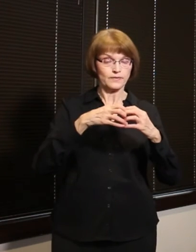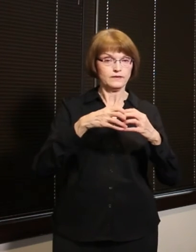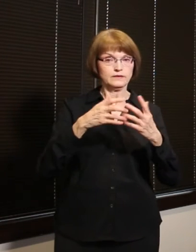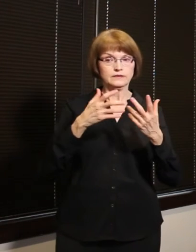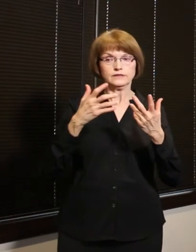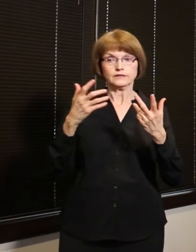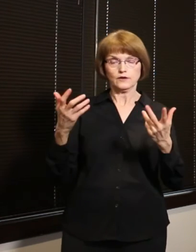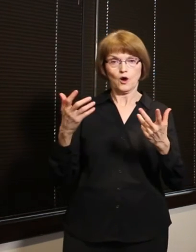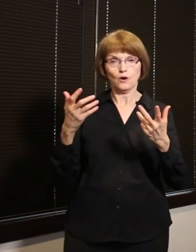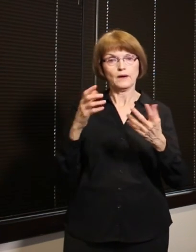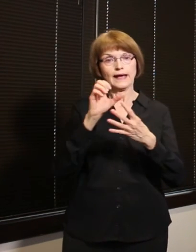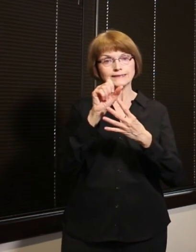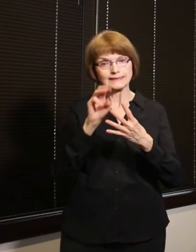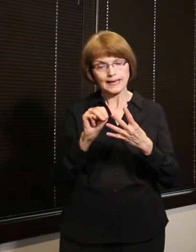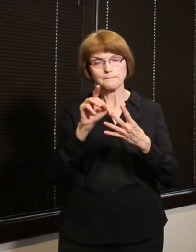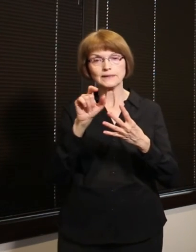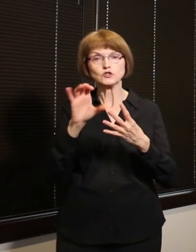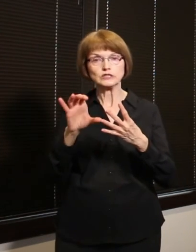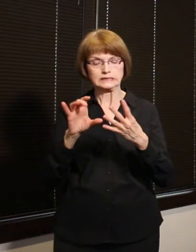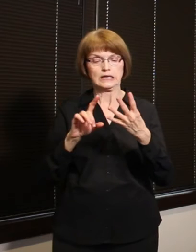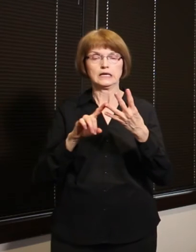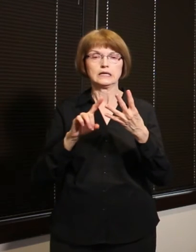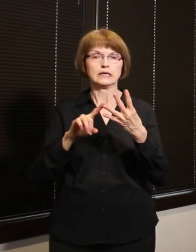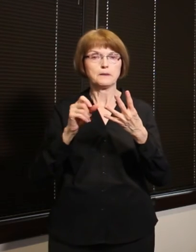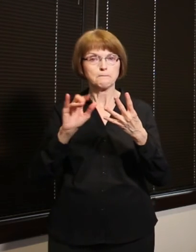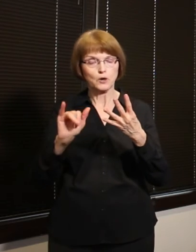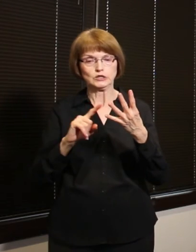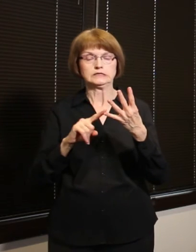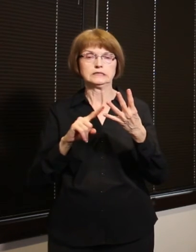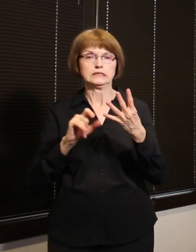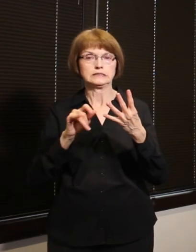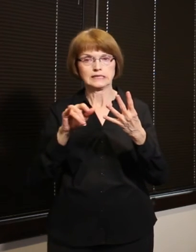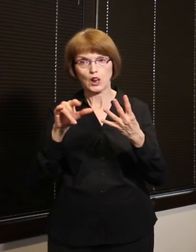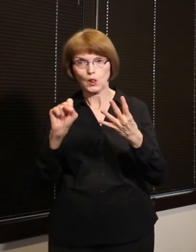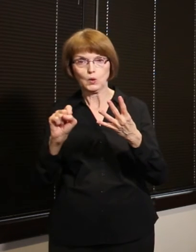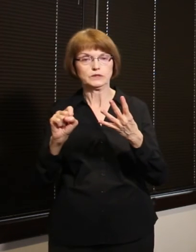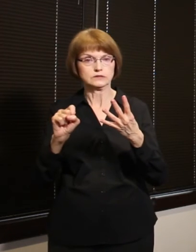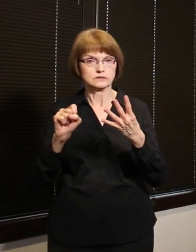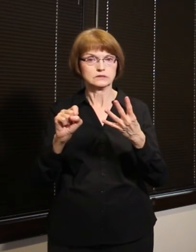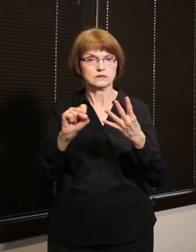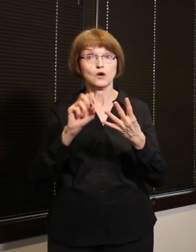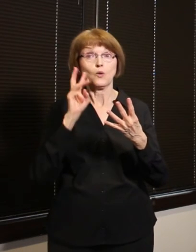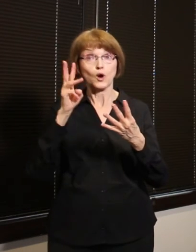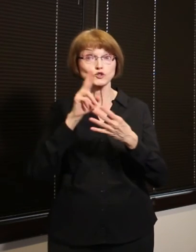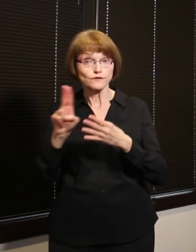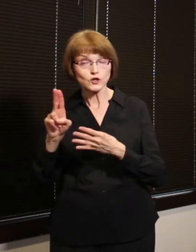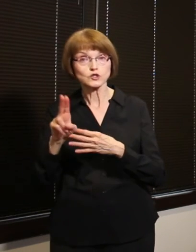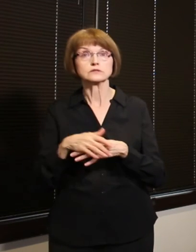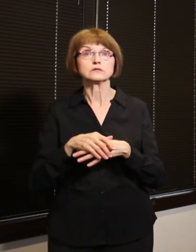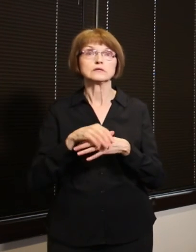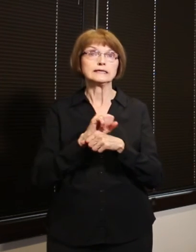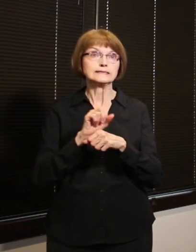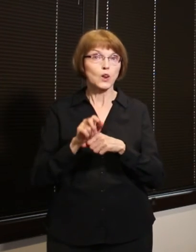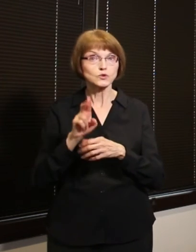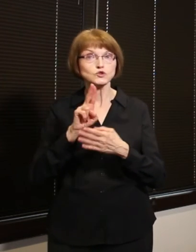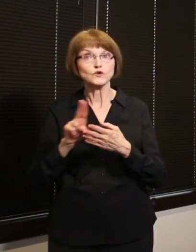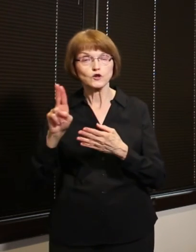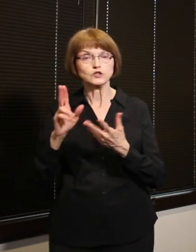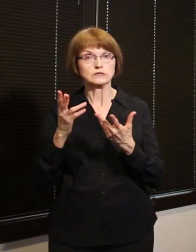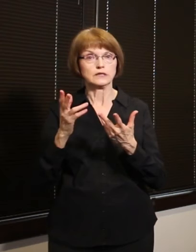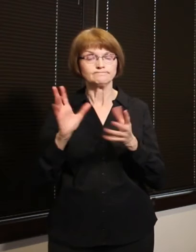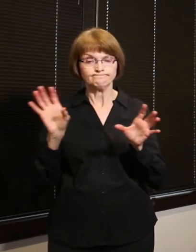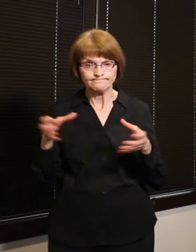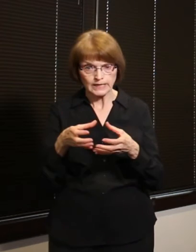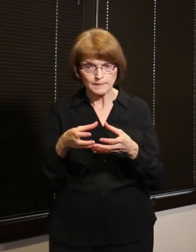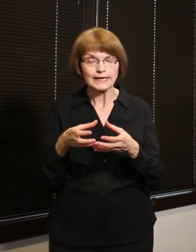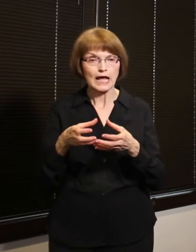power between SSM, BJC, Mercy, St. Luke's, WashU, St. Louis University to come